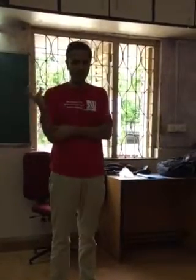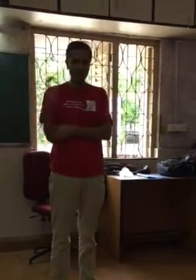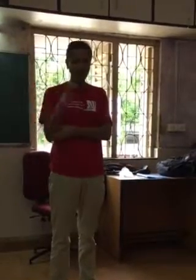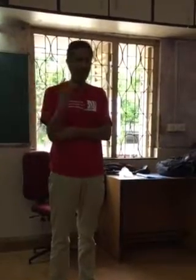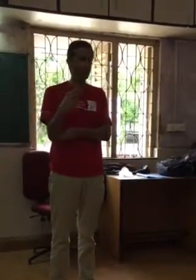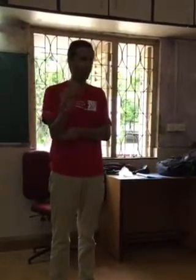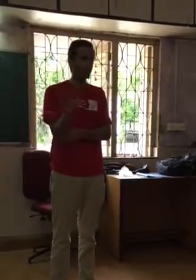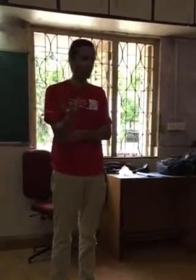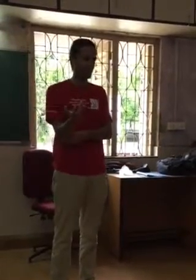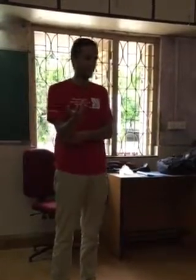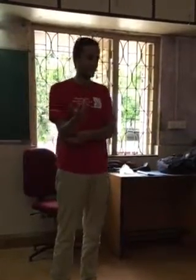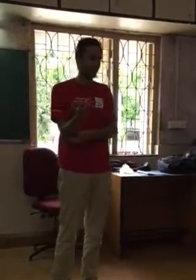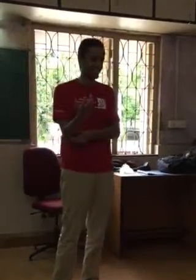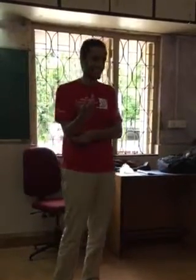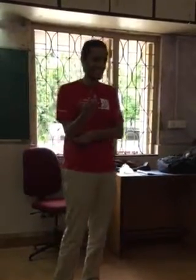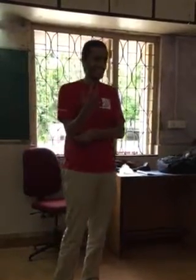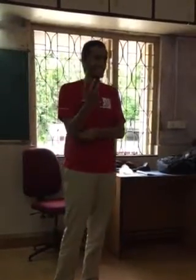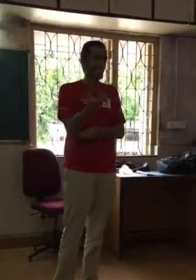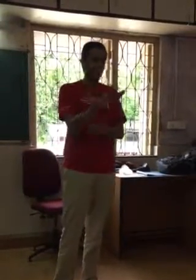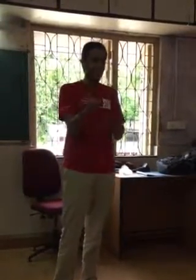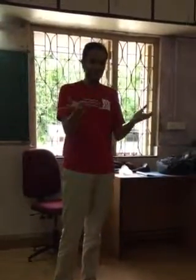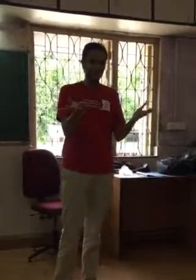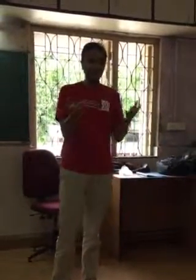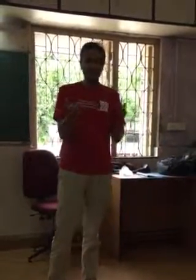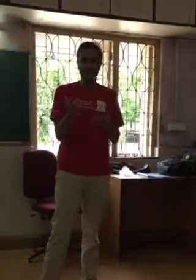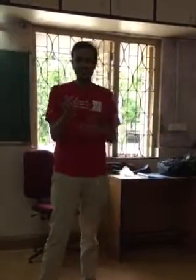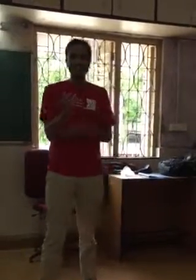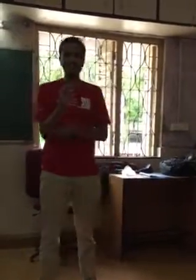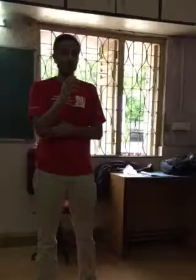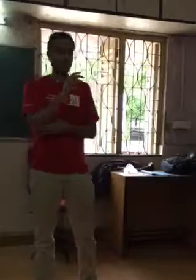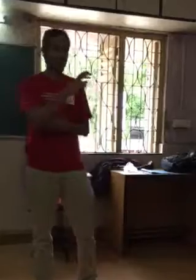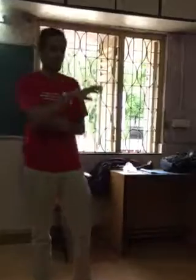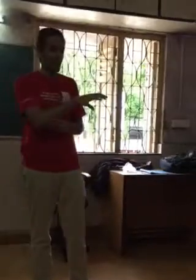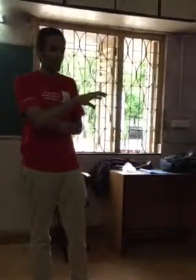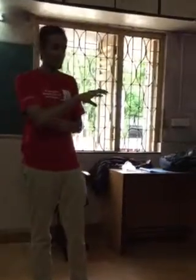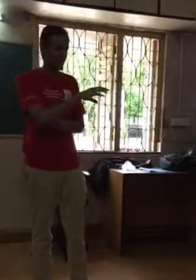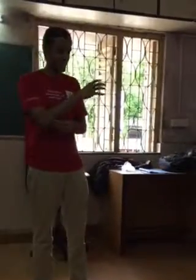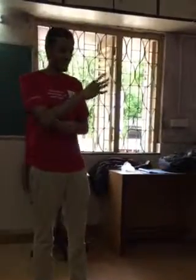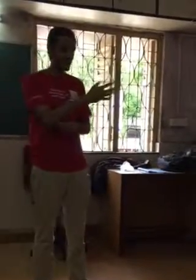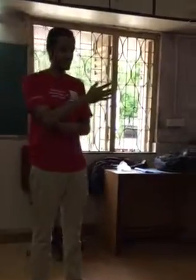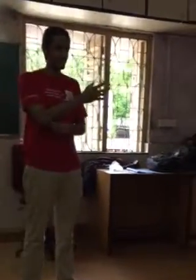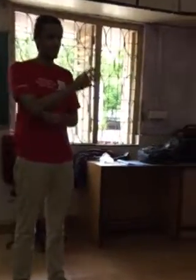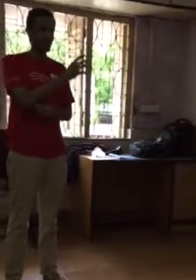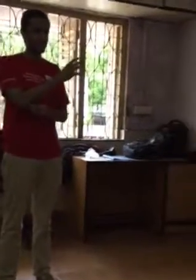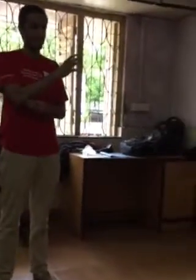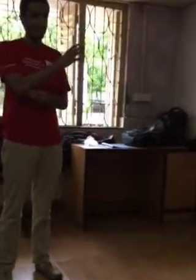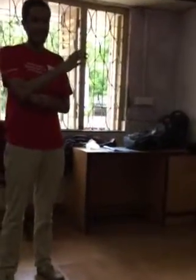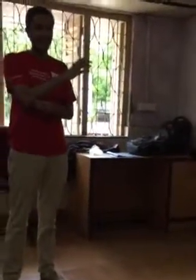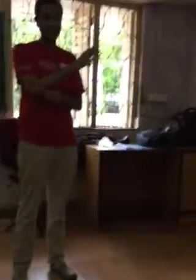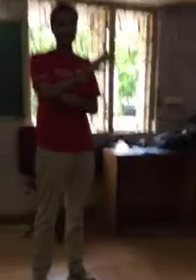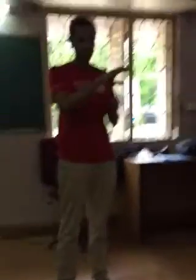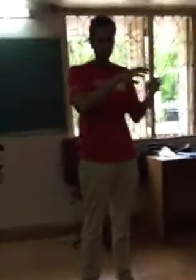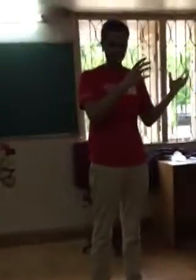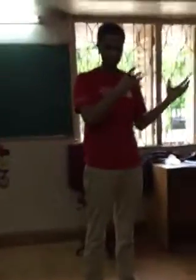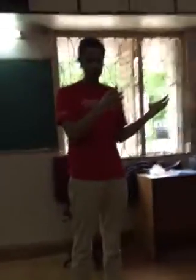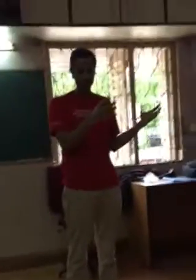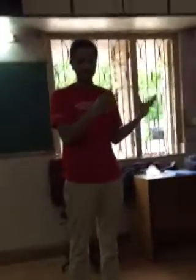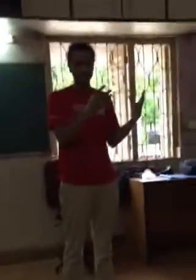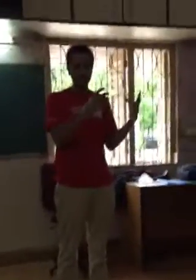Paris Climate Change Agreement. I don't know if you heard that. Yeah. So actually, this agreement was is actually all of the countries